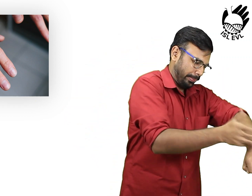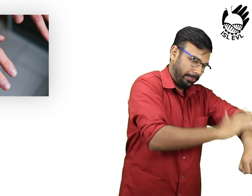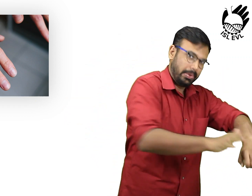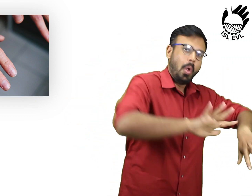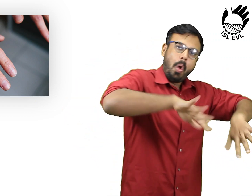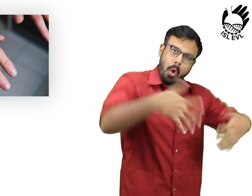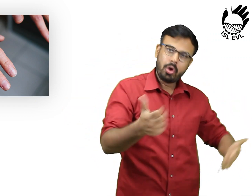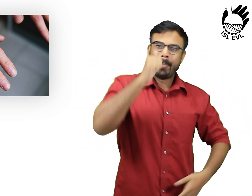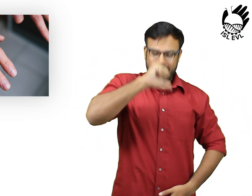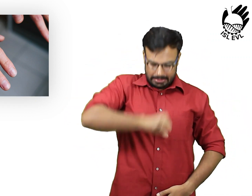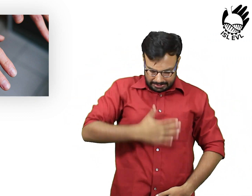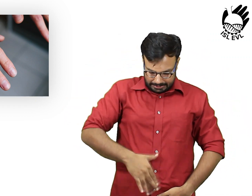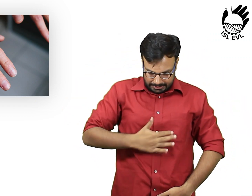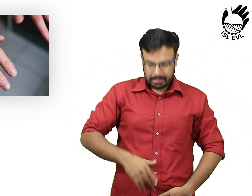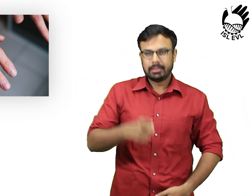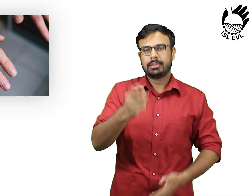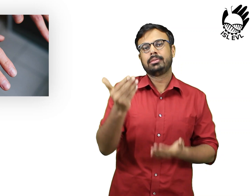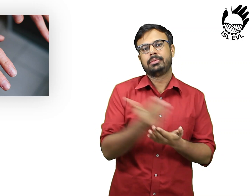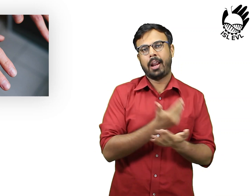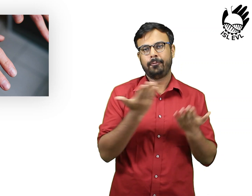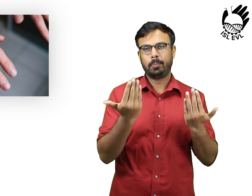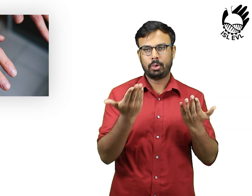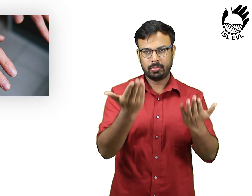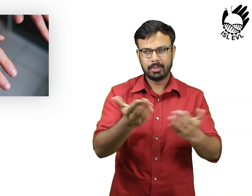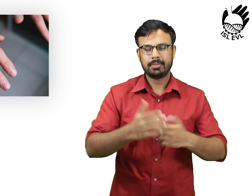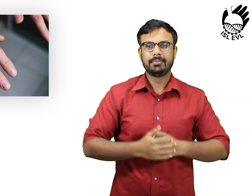If chemicals are accidentally spilled on clothes or skin,